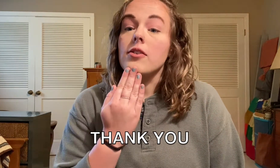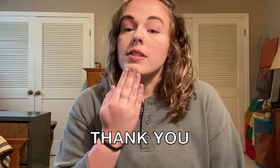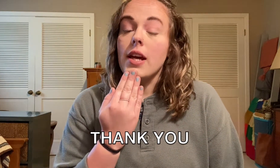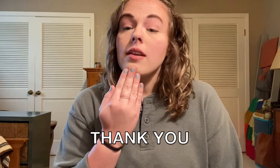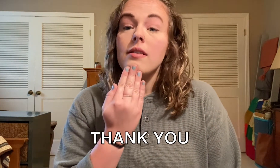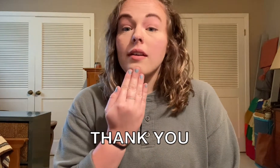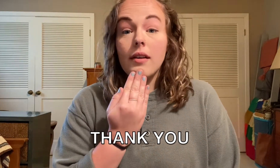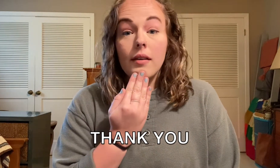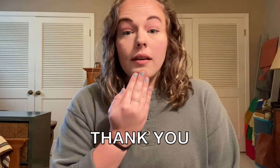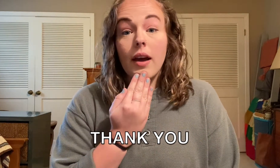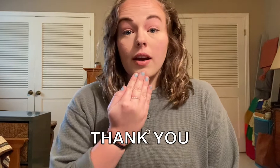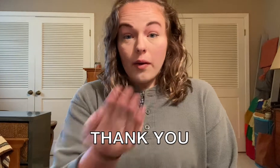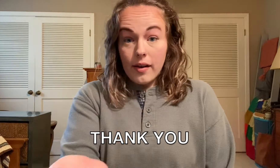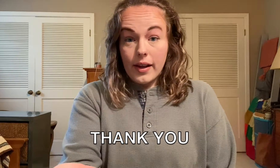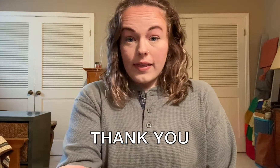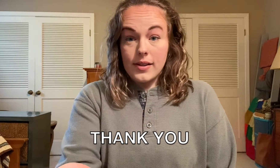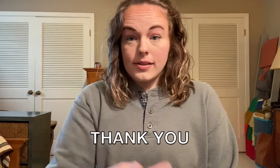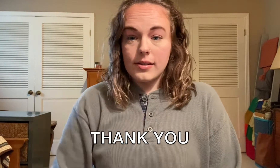chin and go out like this.